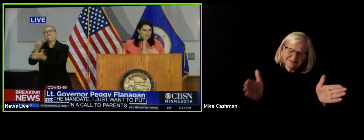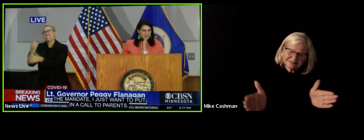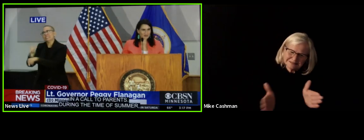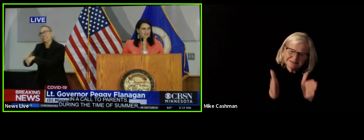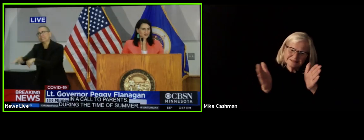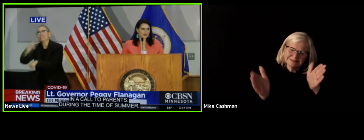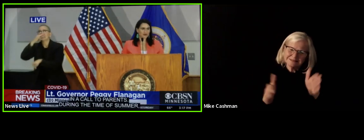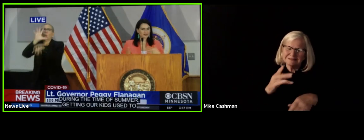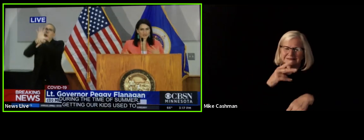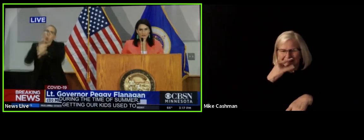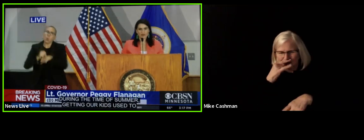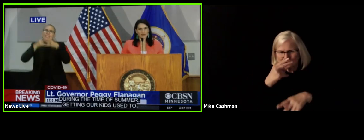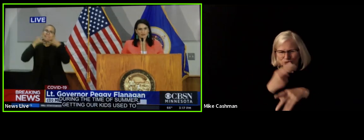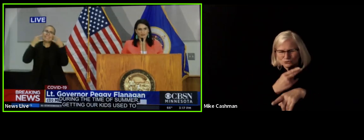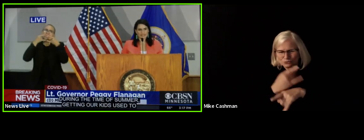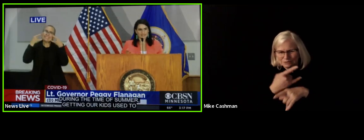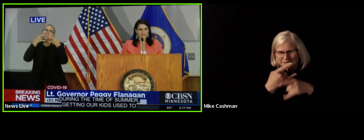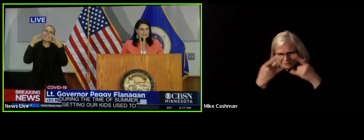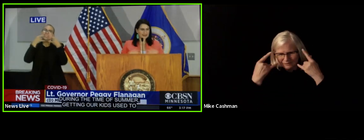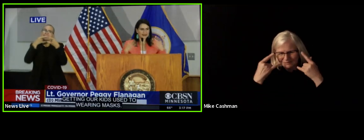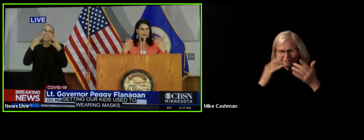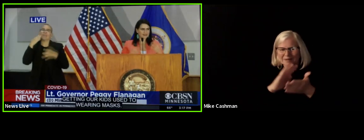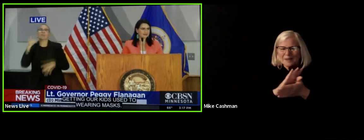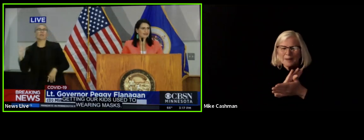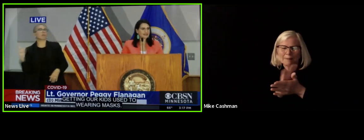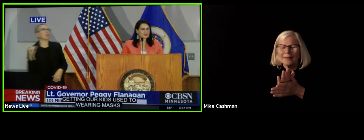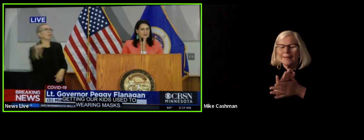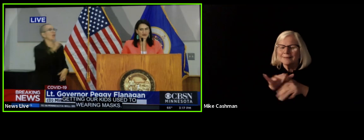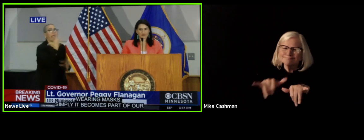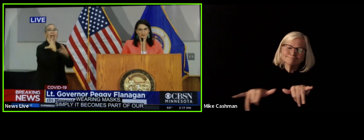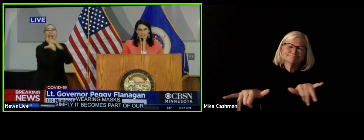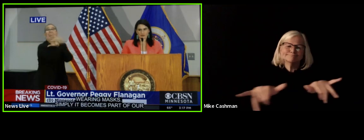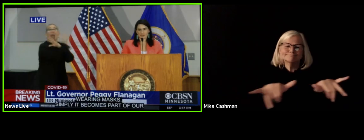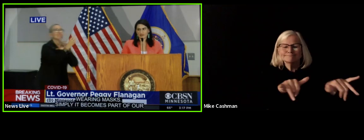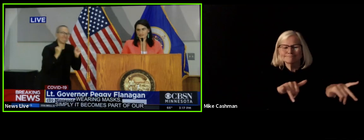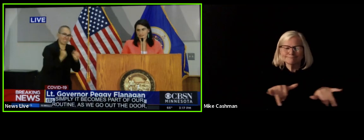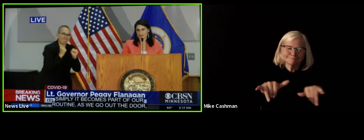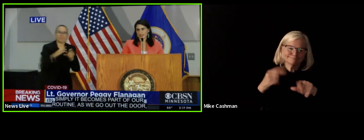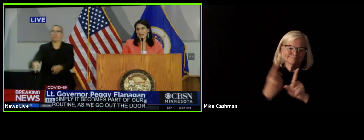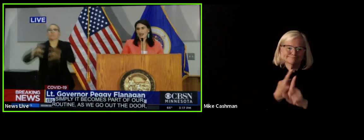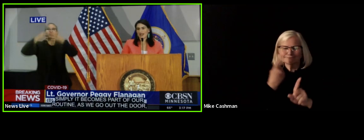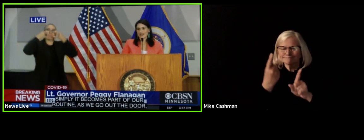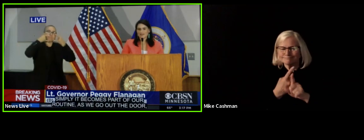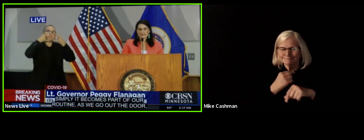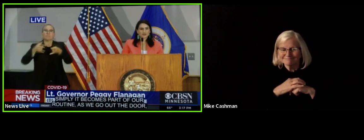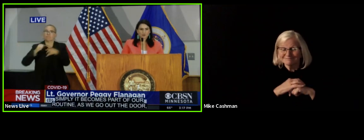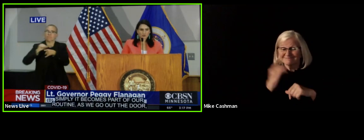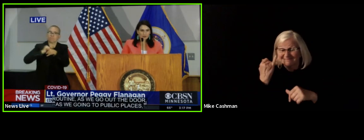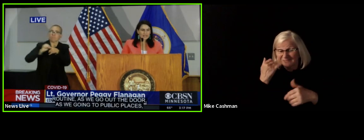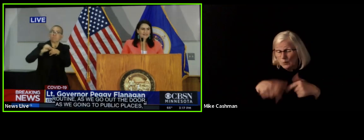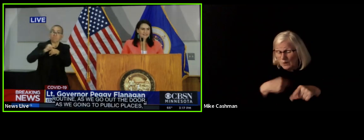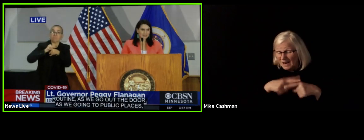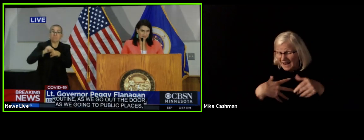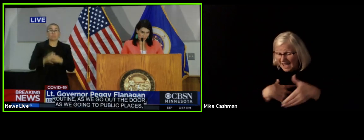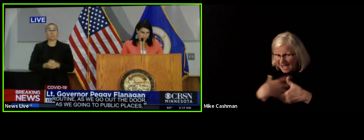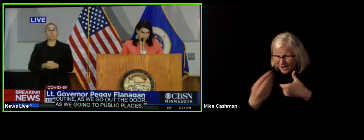as we go out the door, as we go into public places, that it is part of what we do. And now listen, I have a